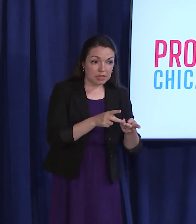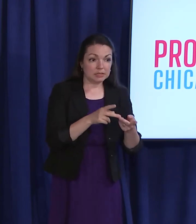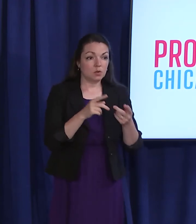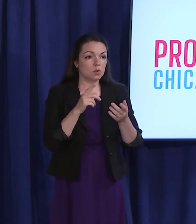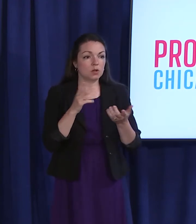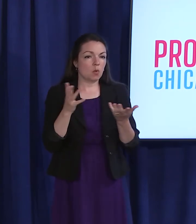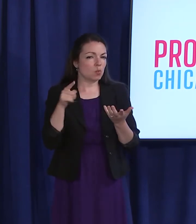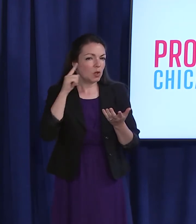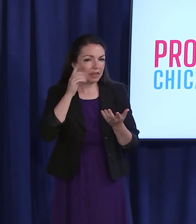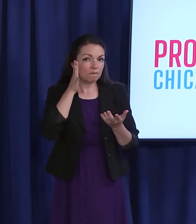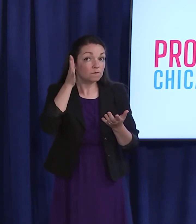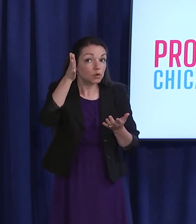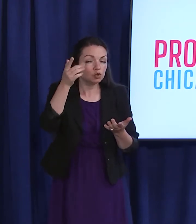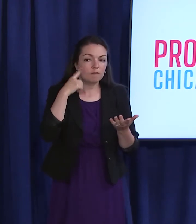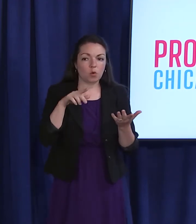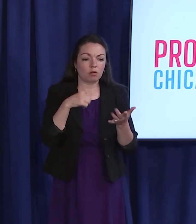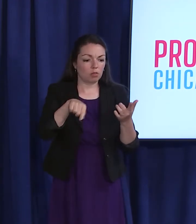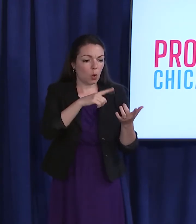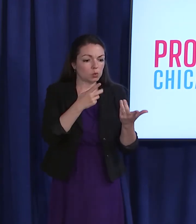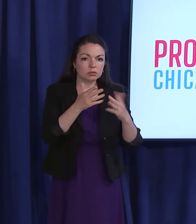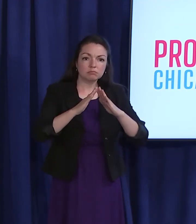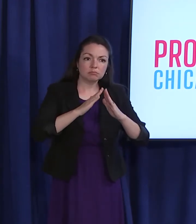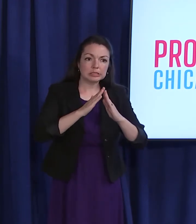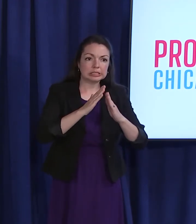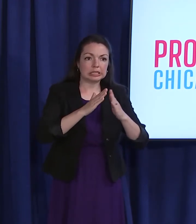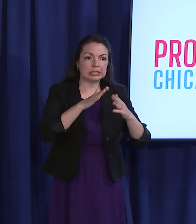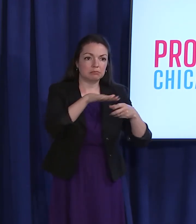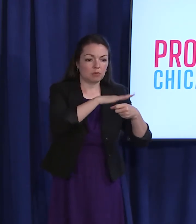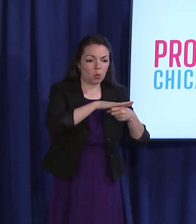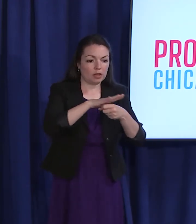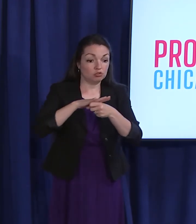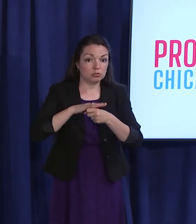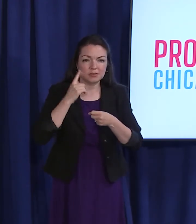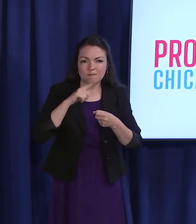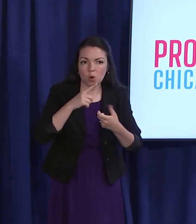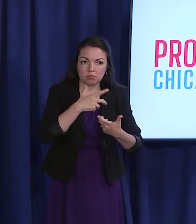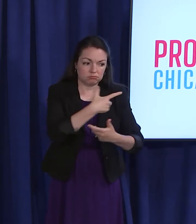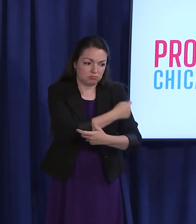often? If they will also wind down, how come? Okay.